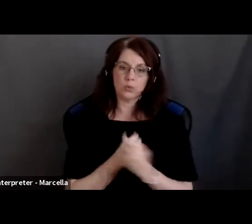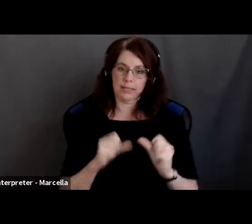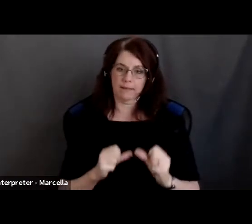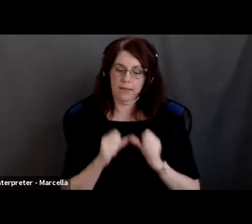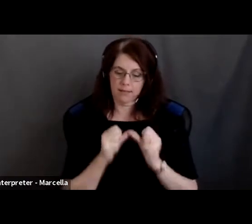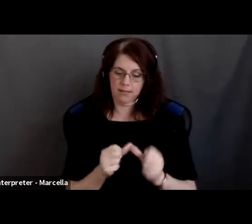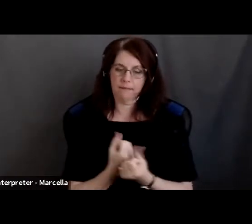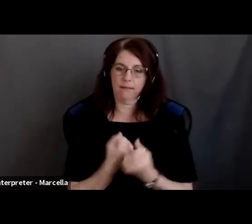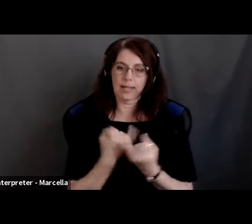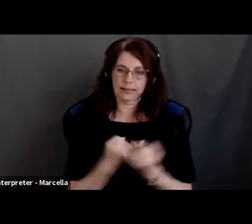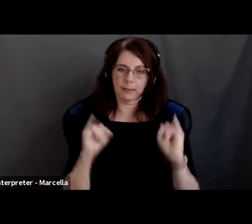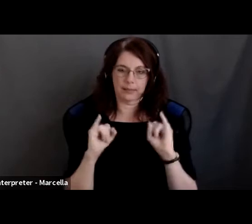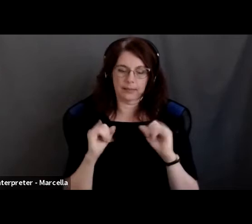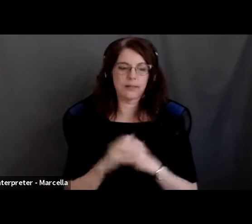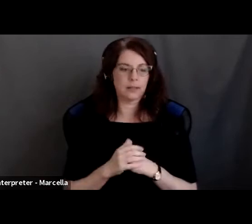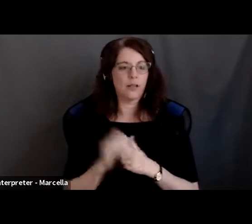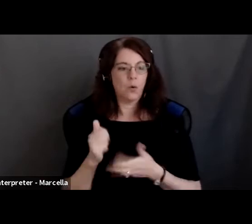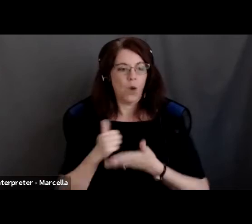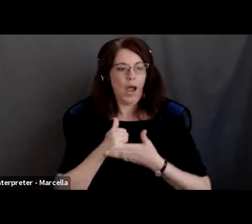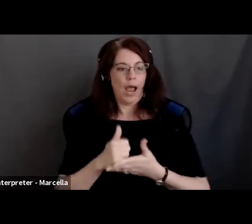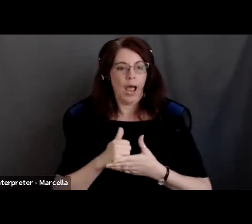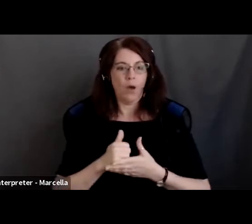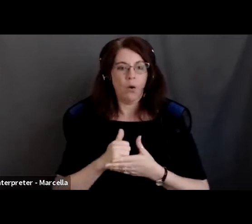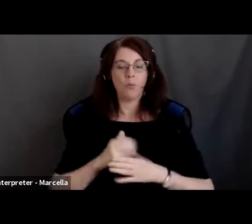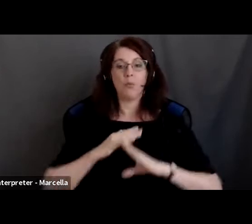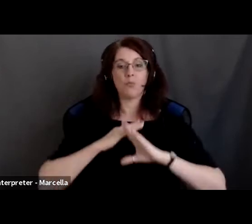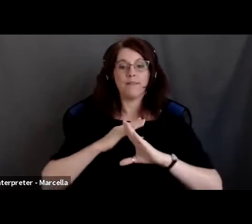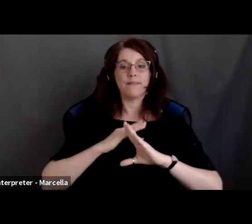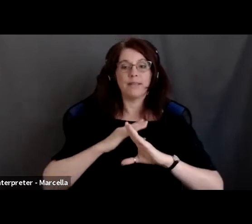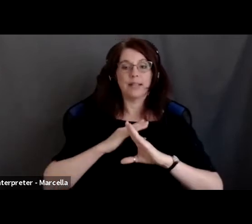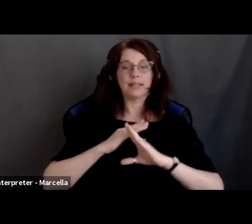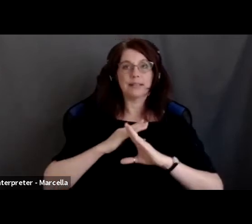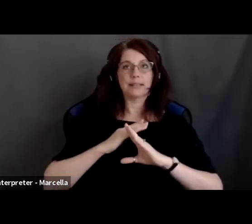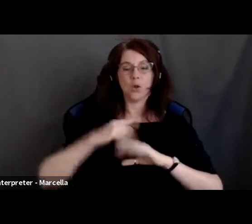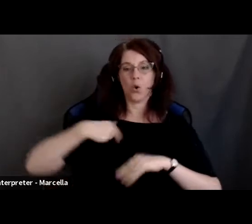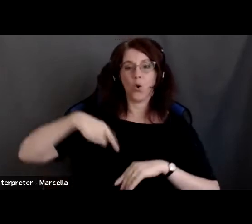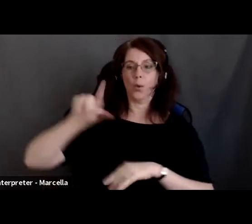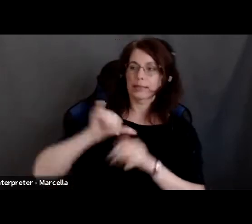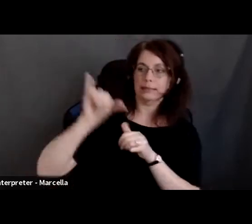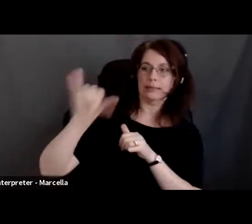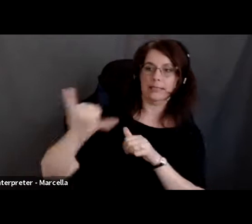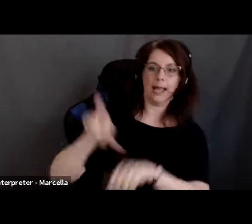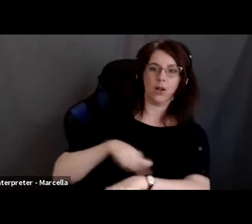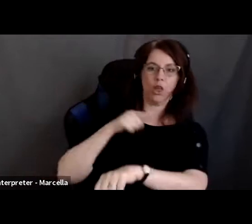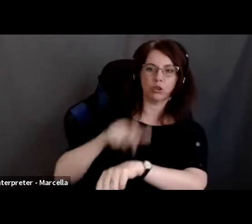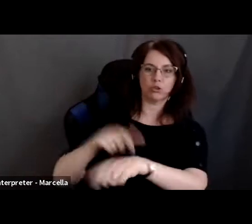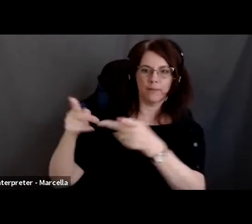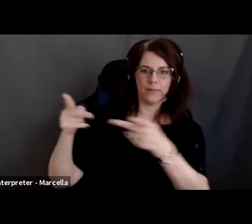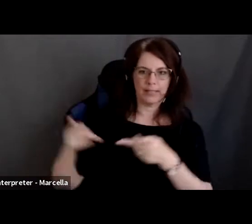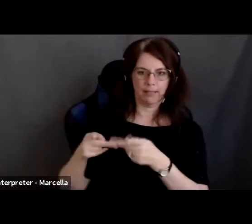independently. It can help prevent institutionalization. So if a person can manage their medication schedule,